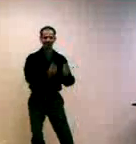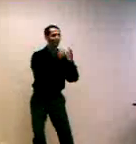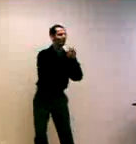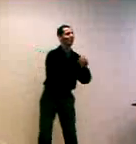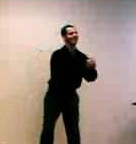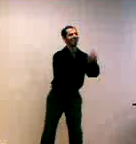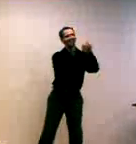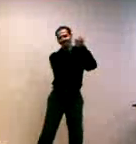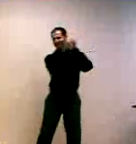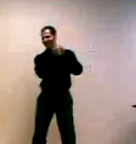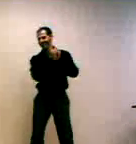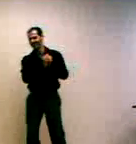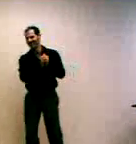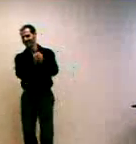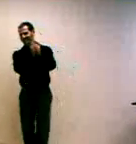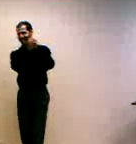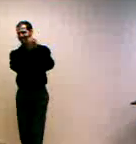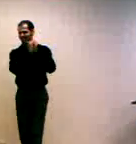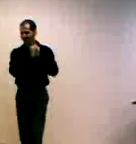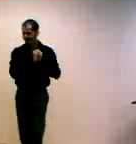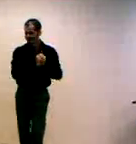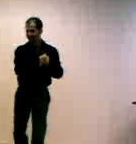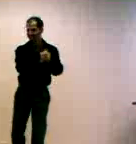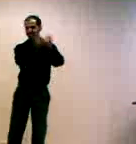Come, now is the time to worship.